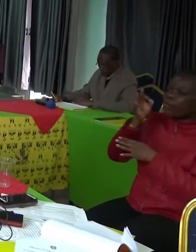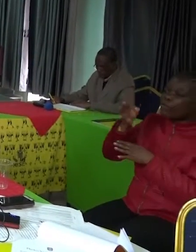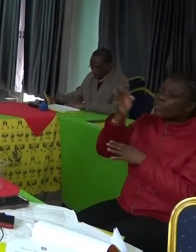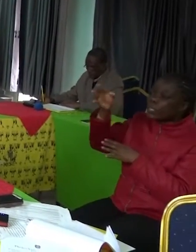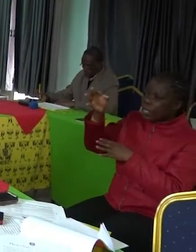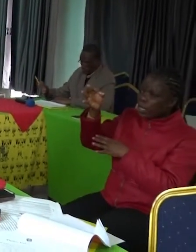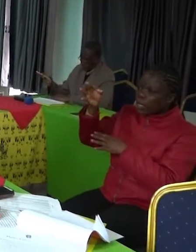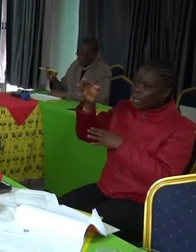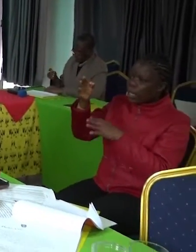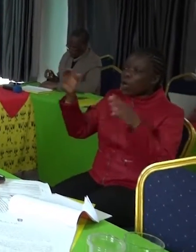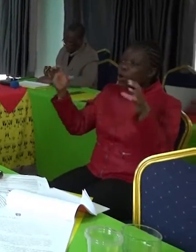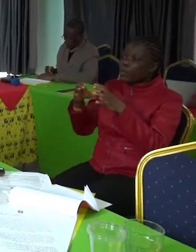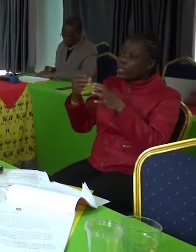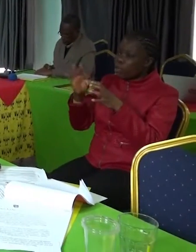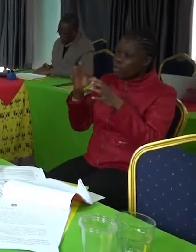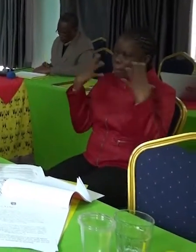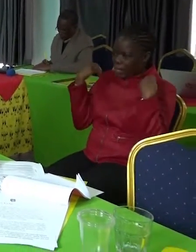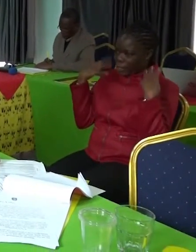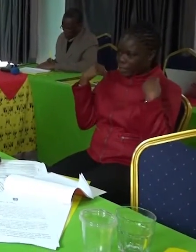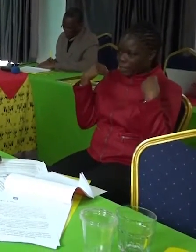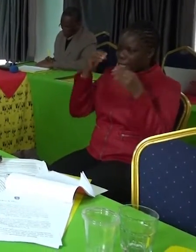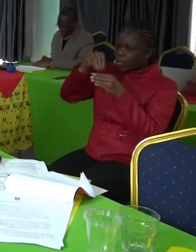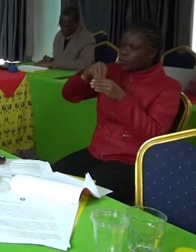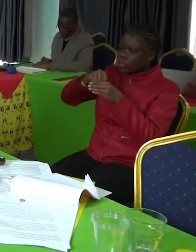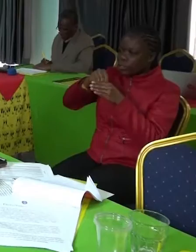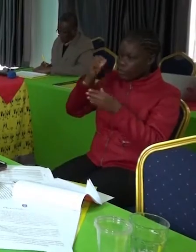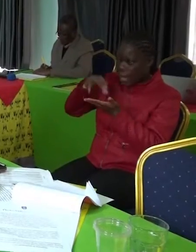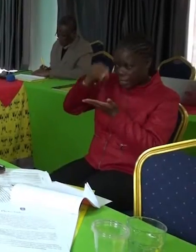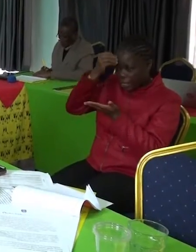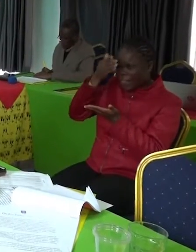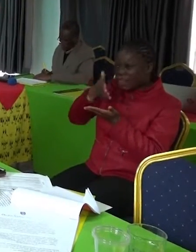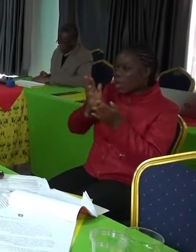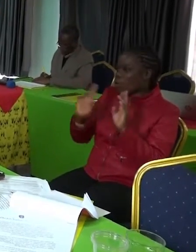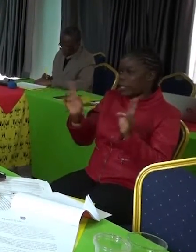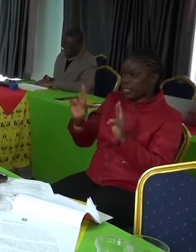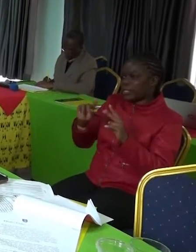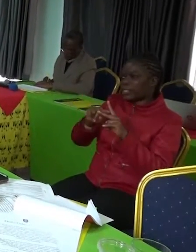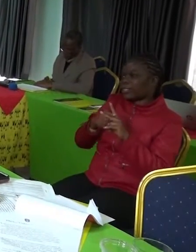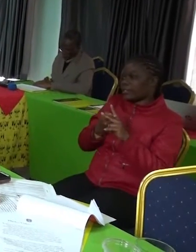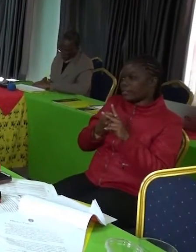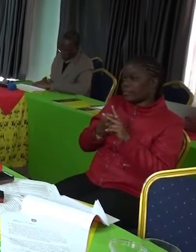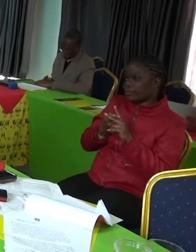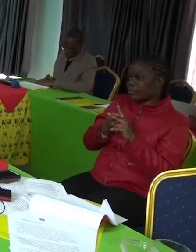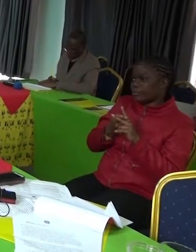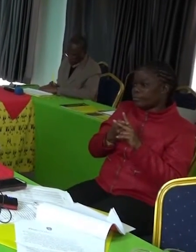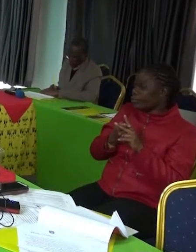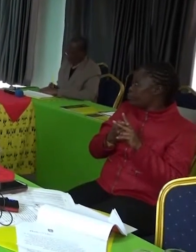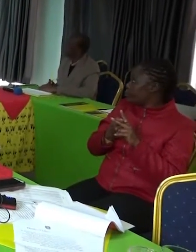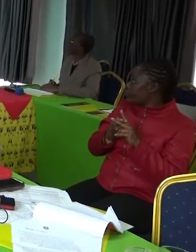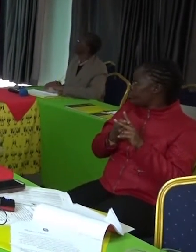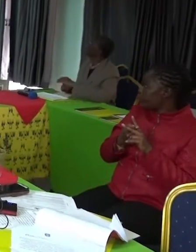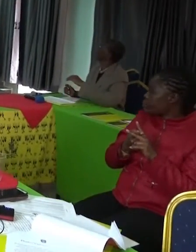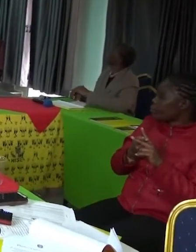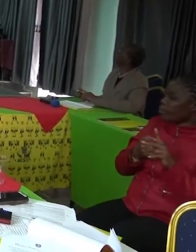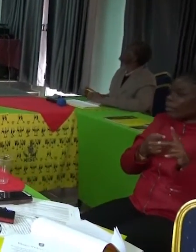practice, inclusive learning. It's there already picking up. Then